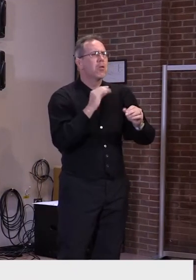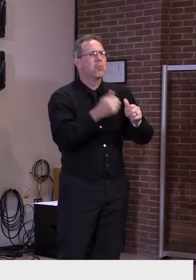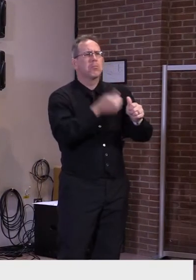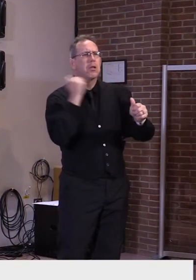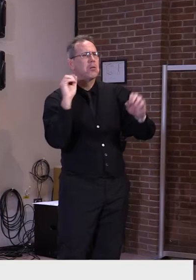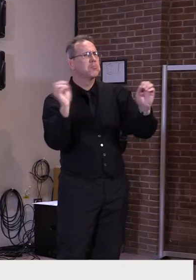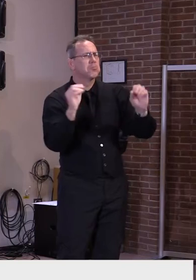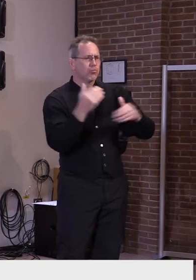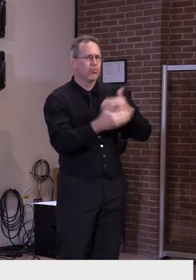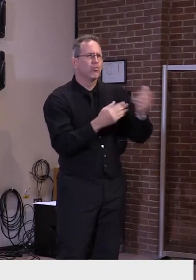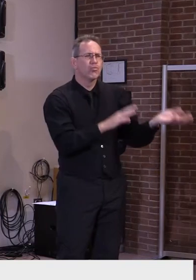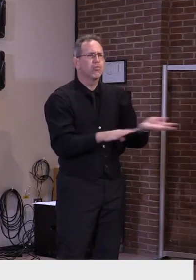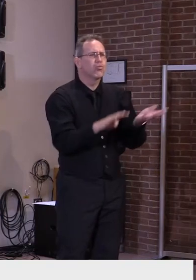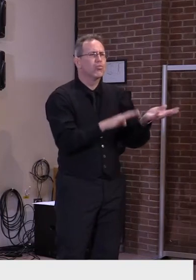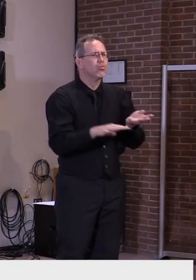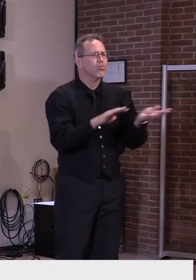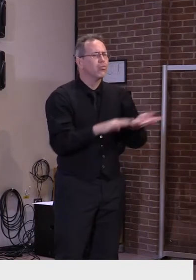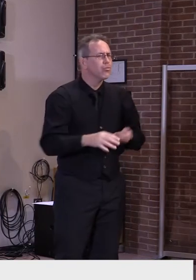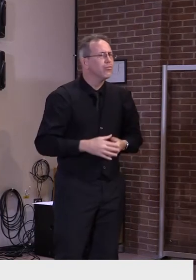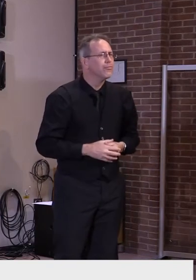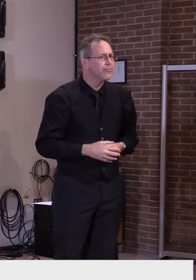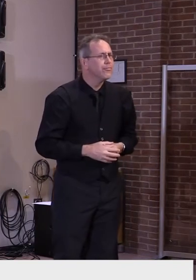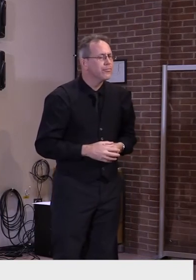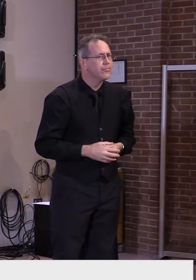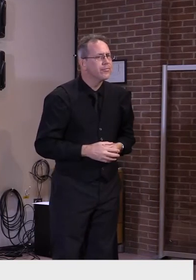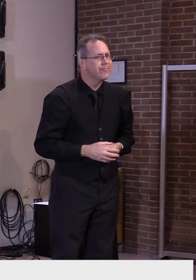Okay, thank you.